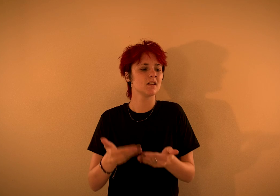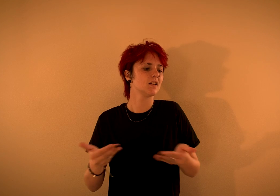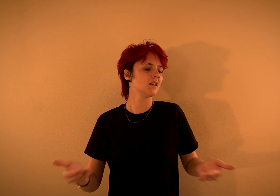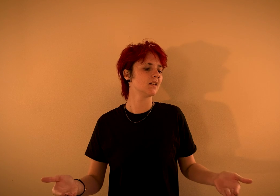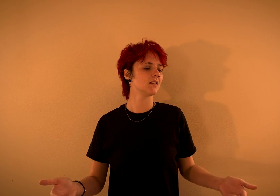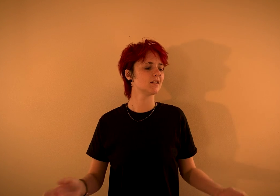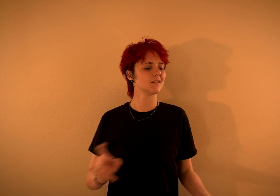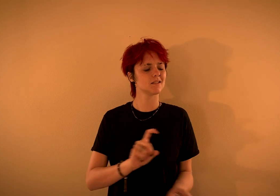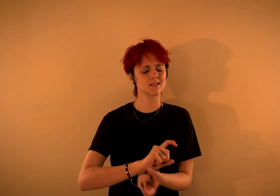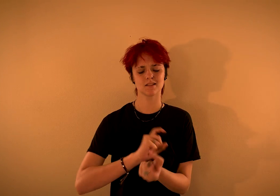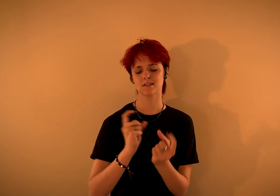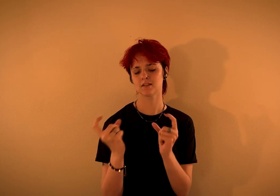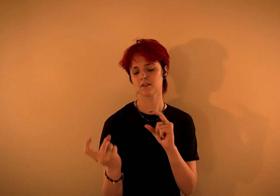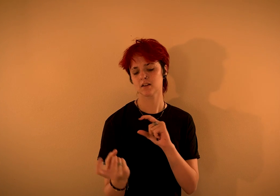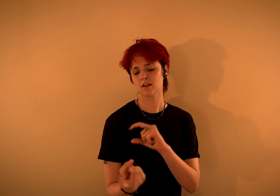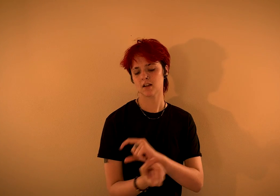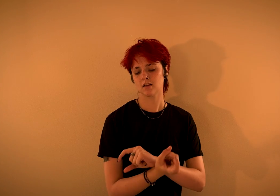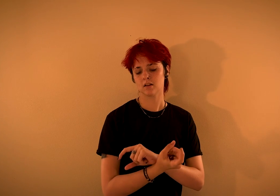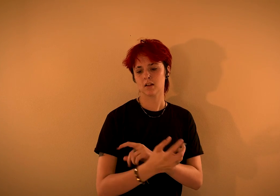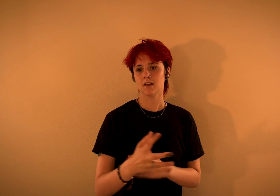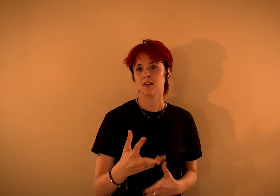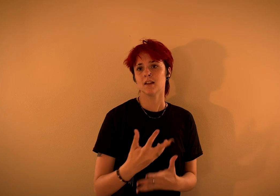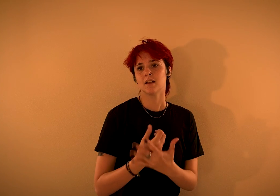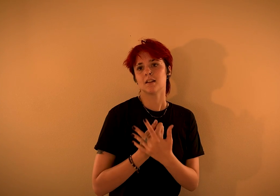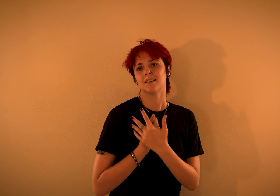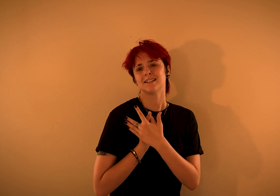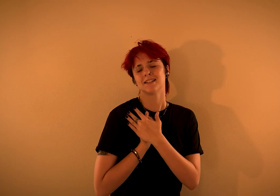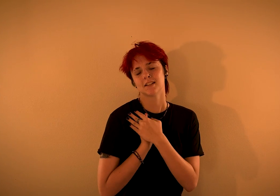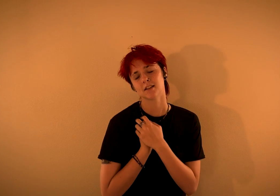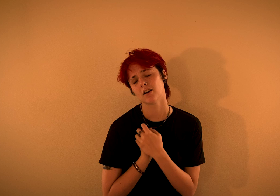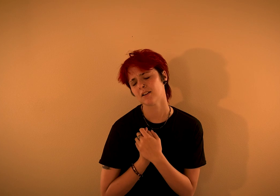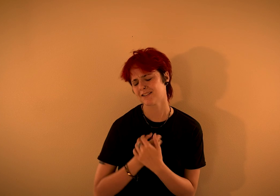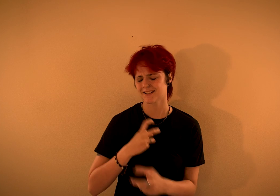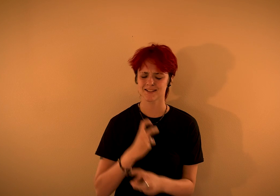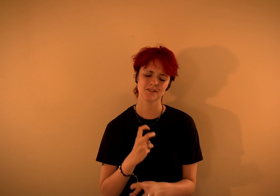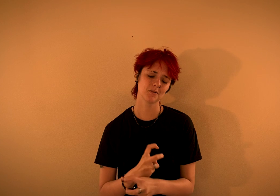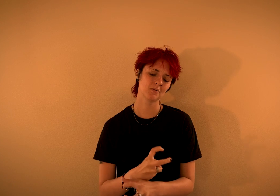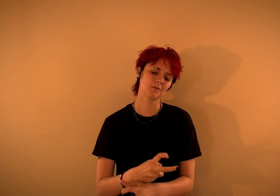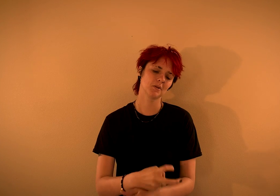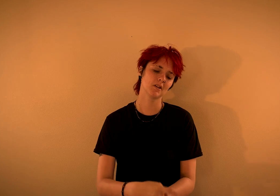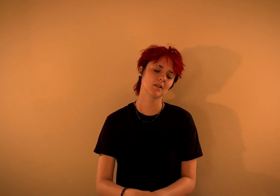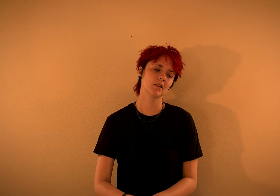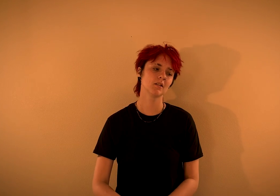Everything is different now. It's hard to hold on